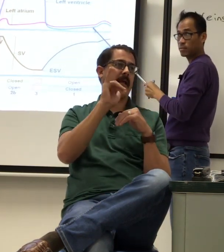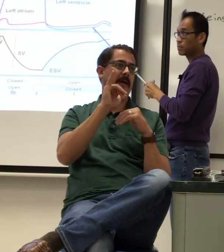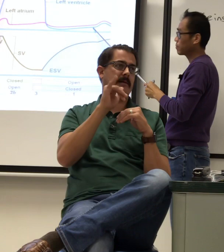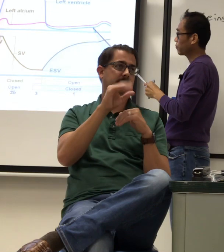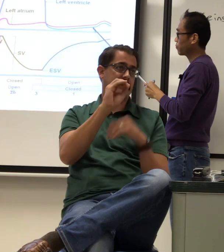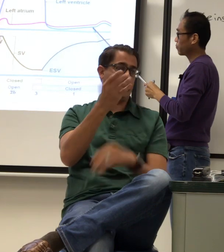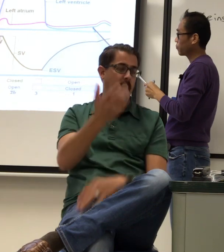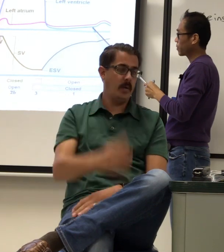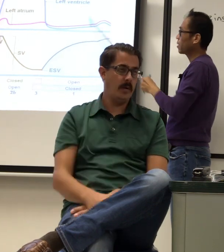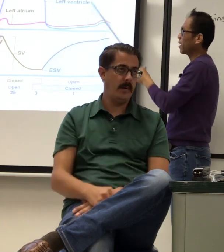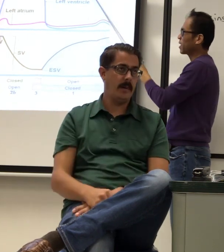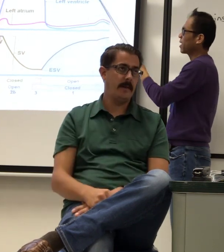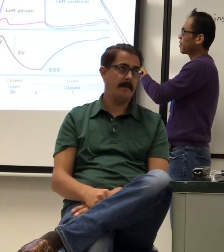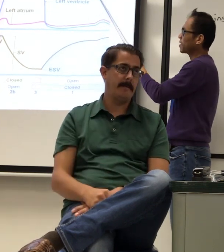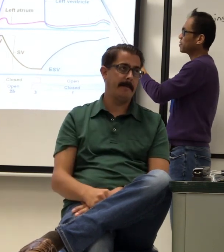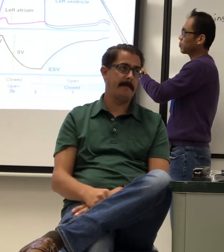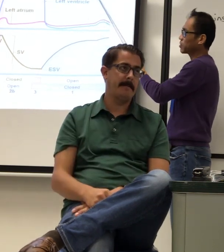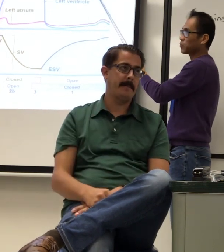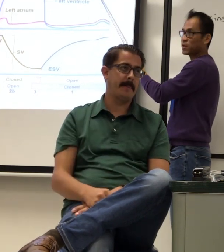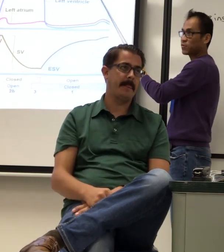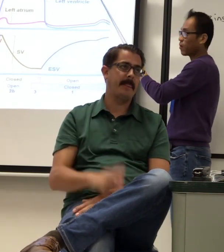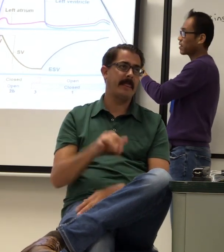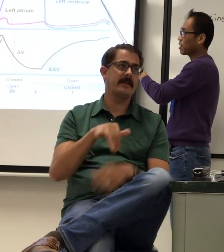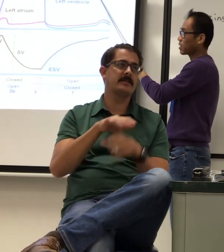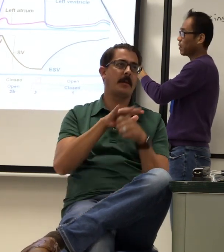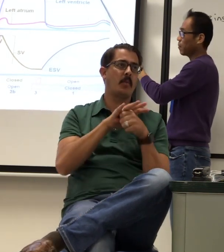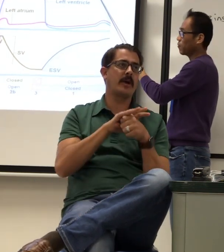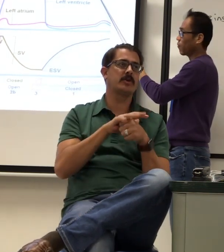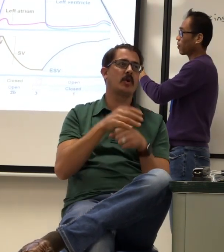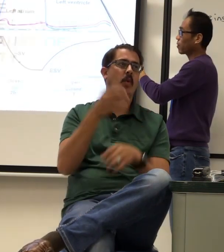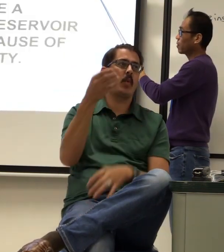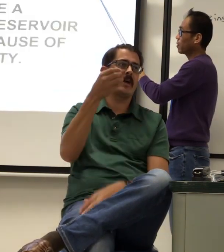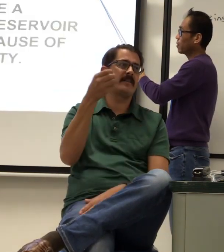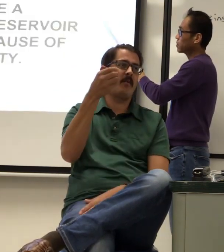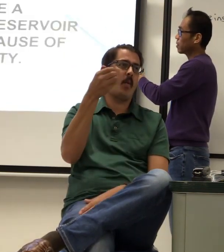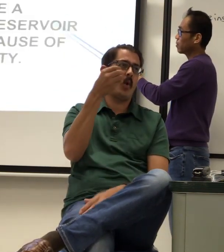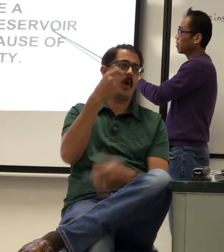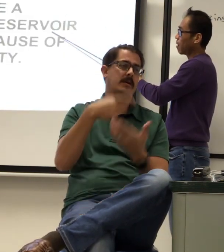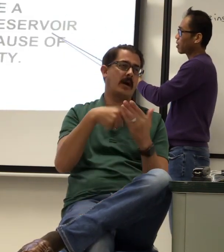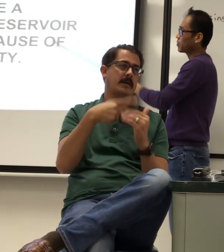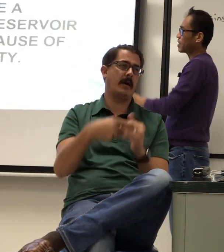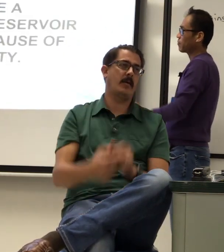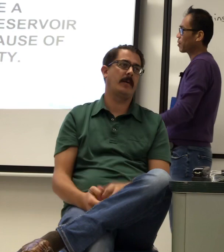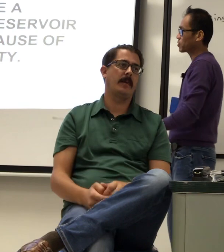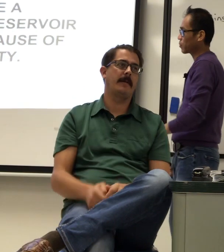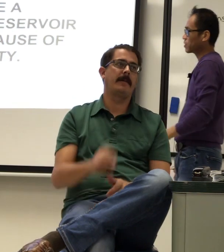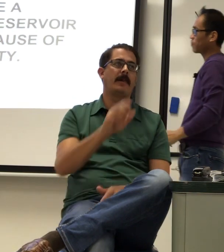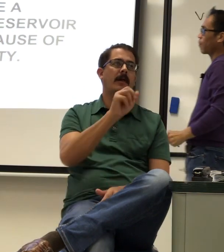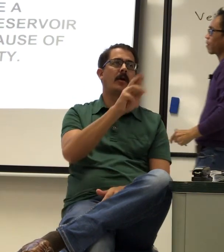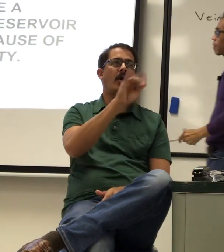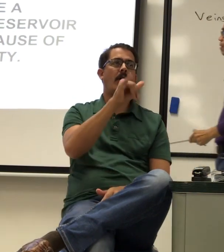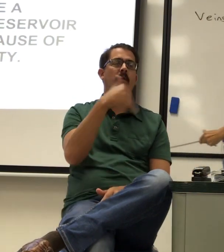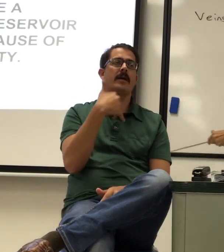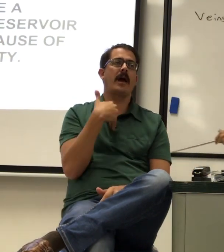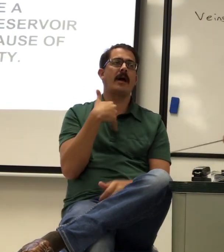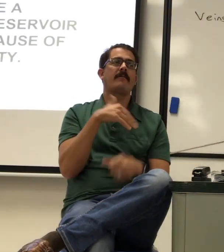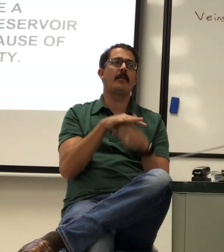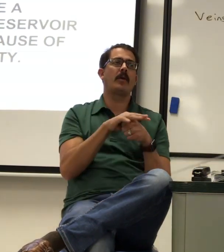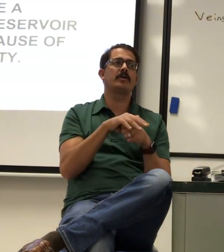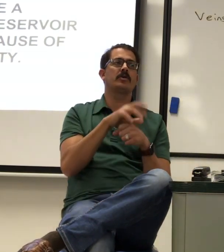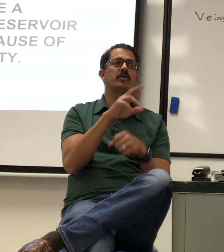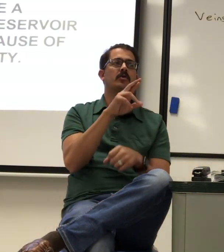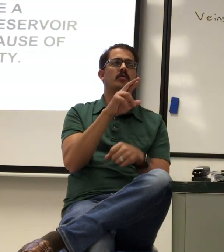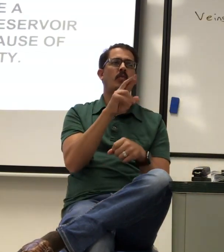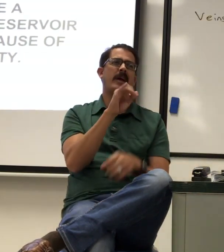zero. Again, that's the pressure reservoir I talked about before. So arteries have a pressure reservoir